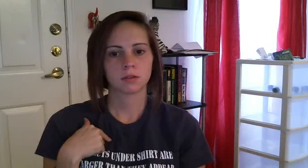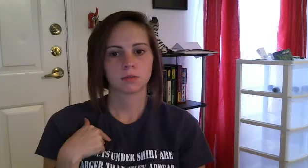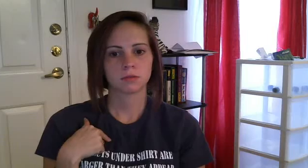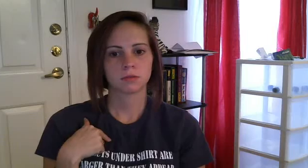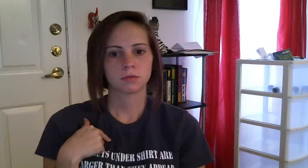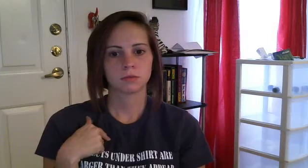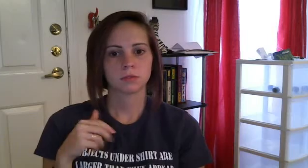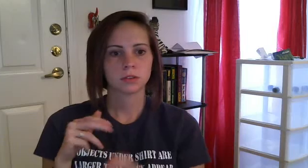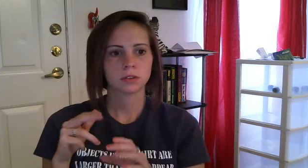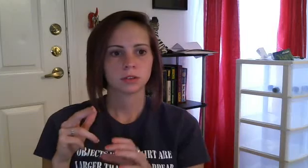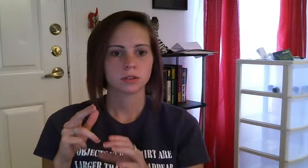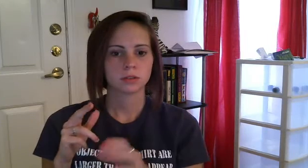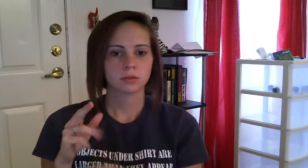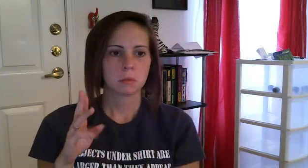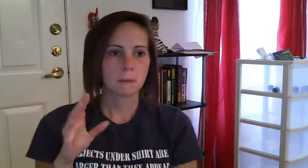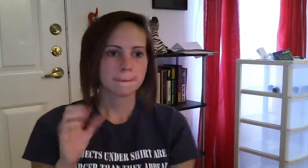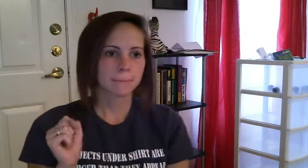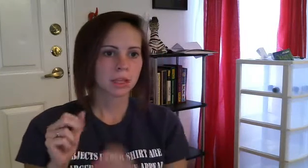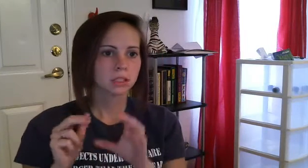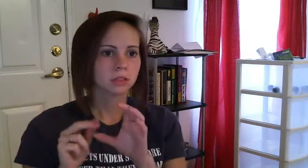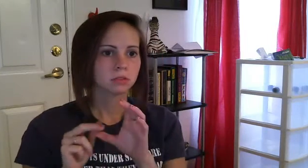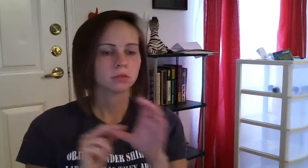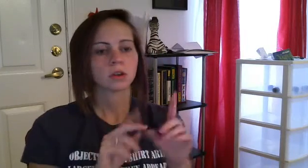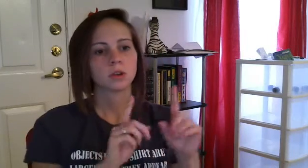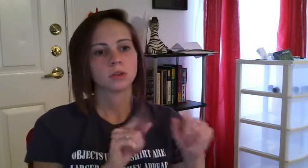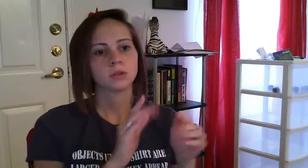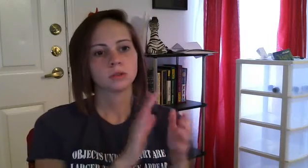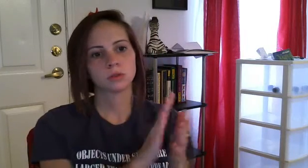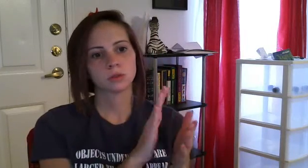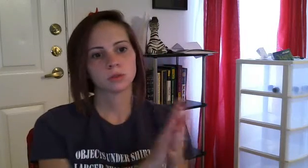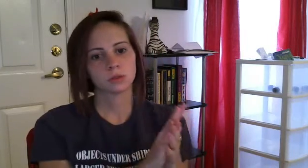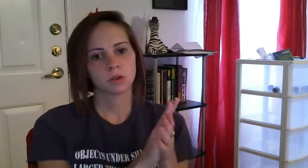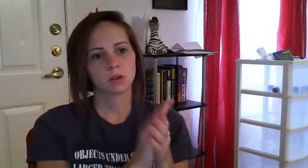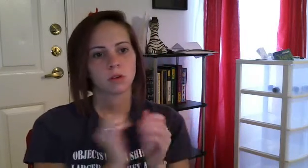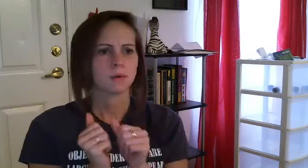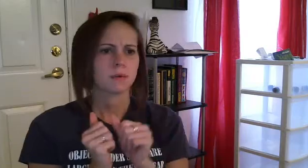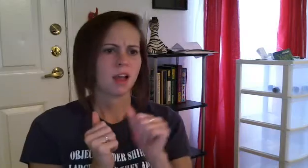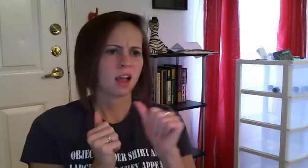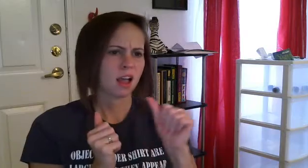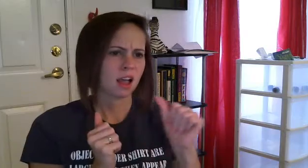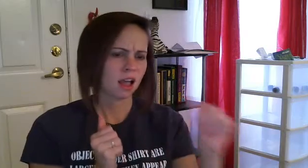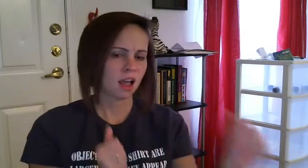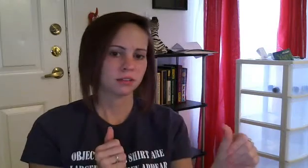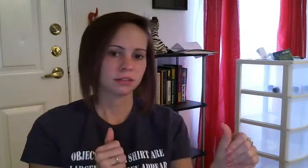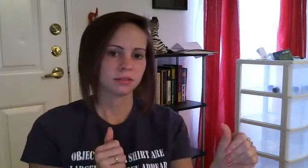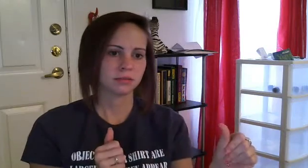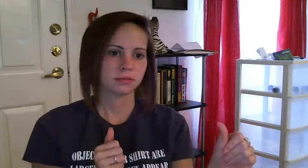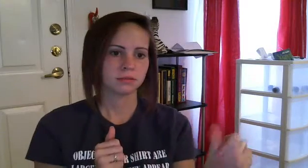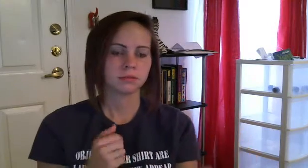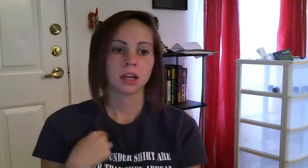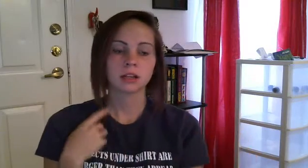school across town. Um, it used to be that I would have attended a neighborhood